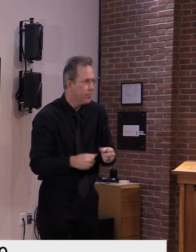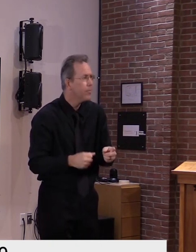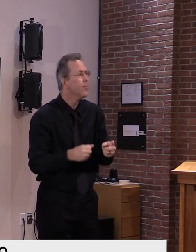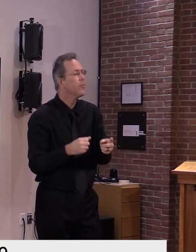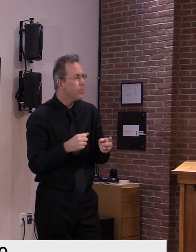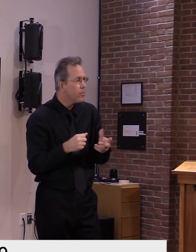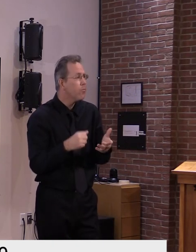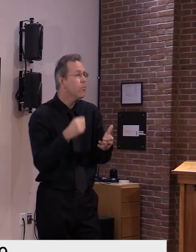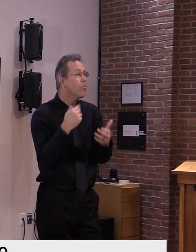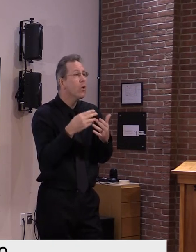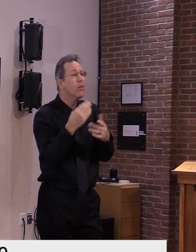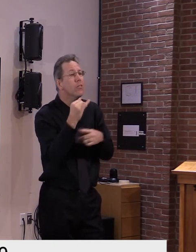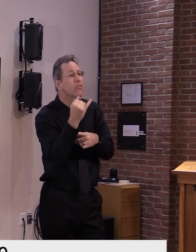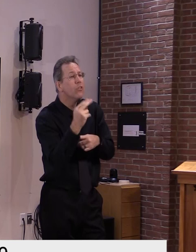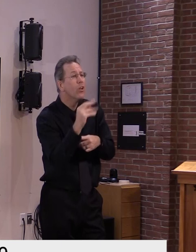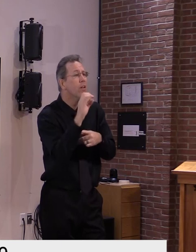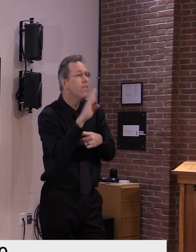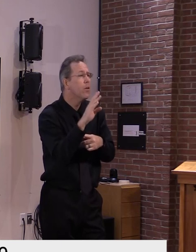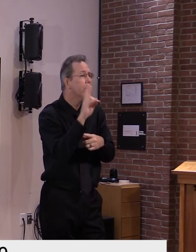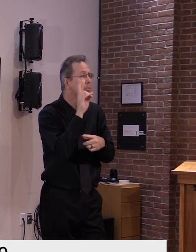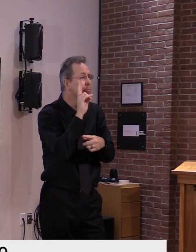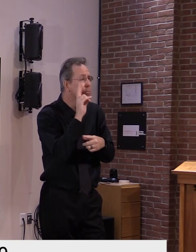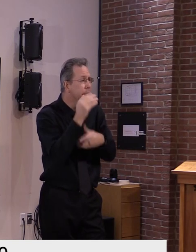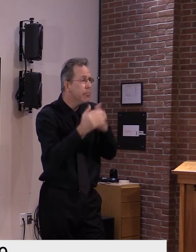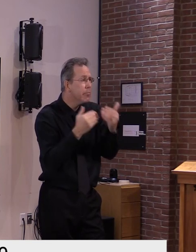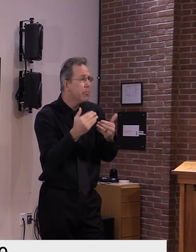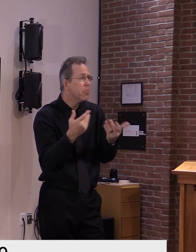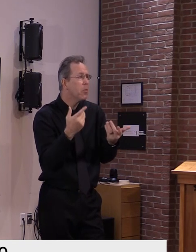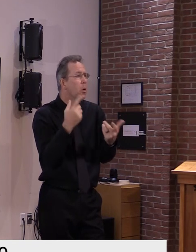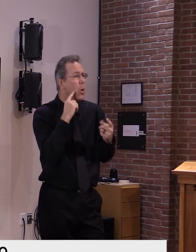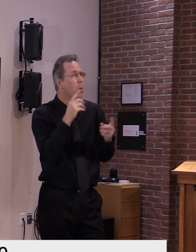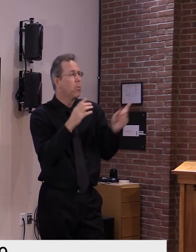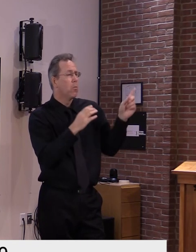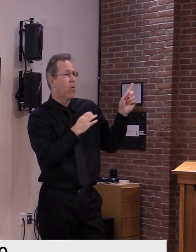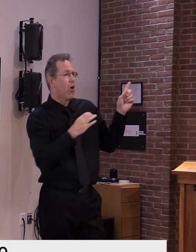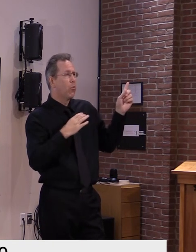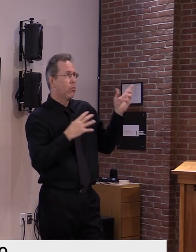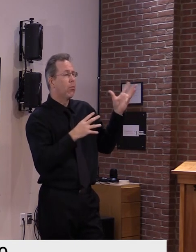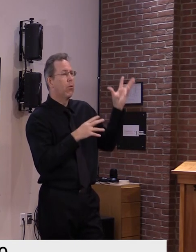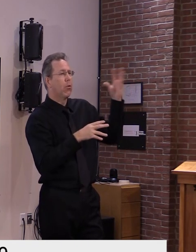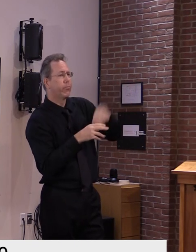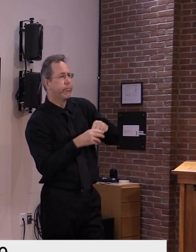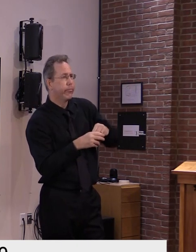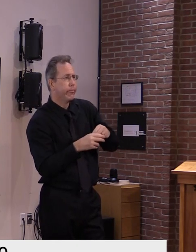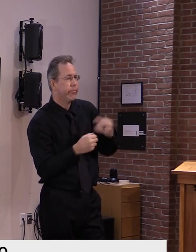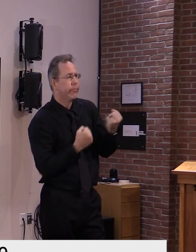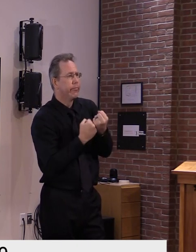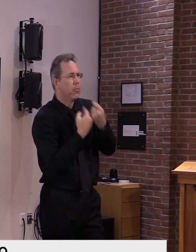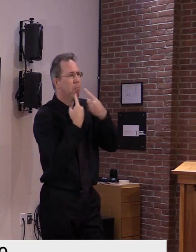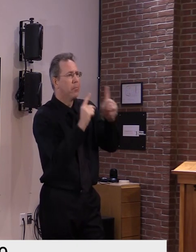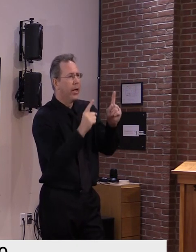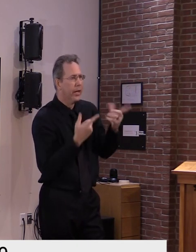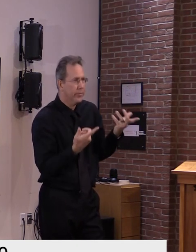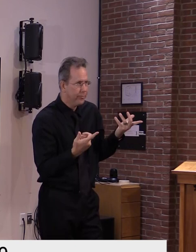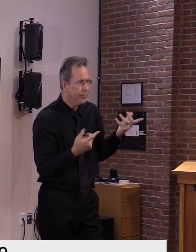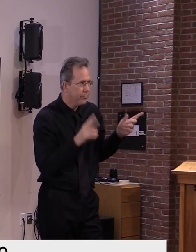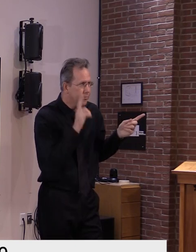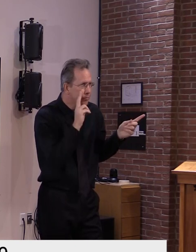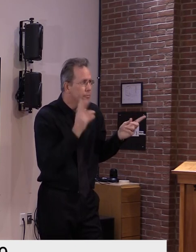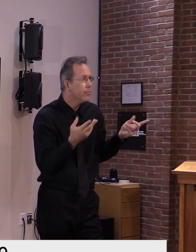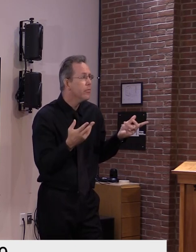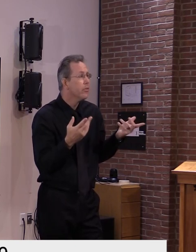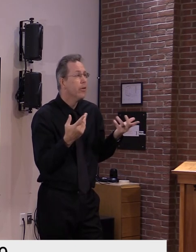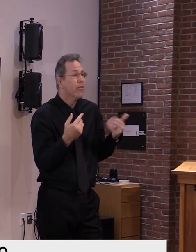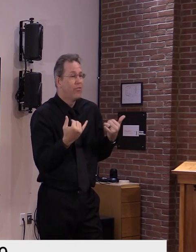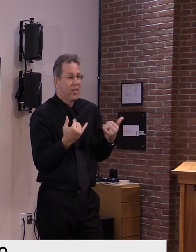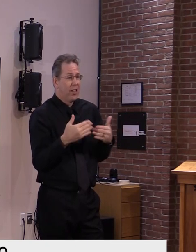February, but I believe that there will be a package that comes out of Congress that will help, and we will continue to do everything we